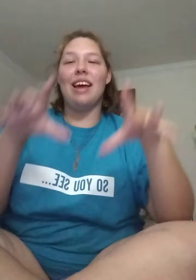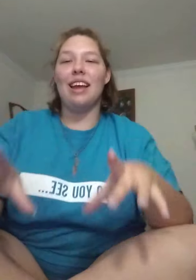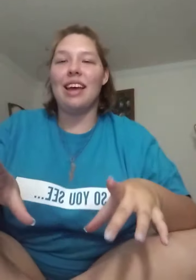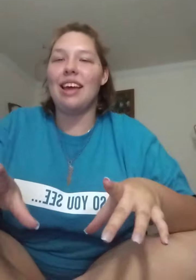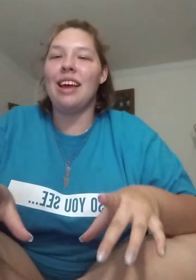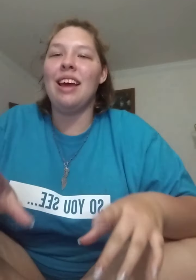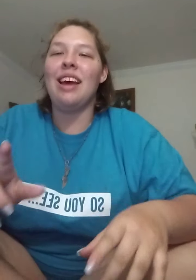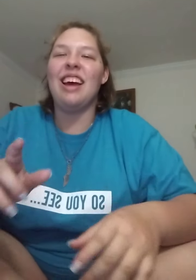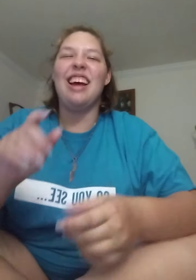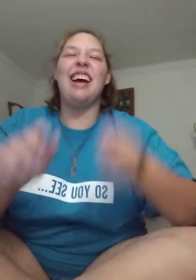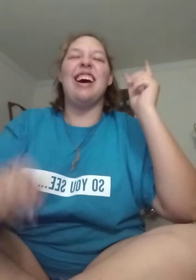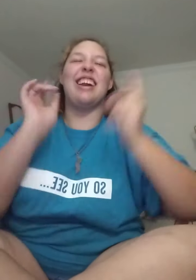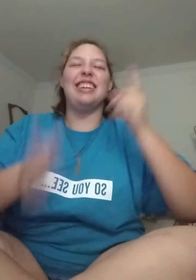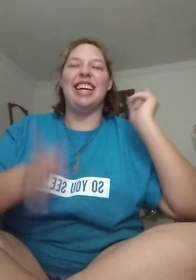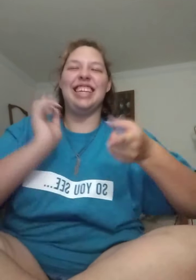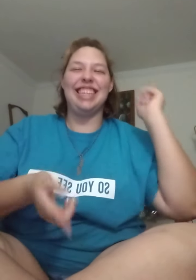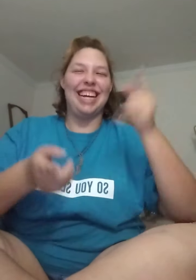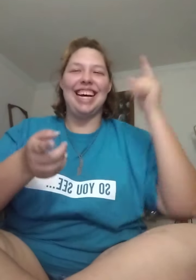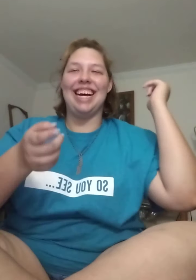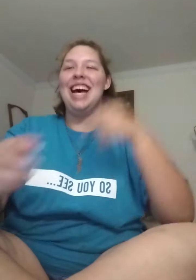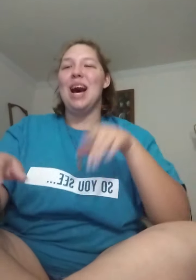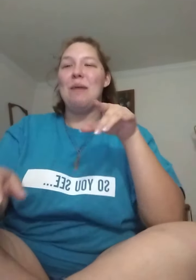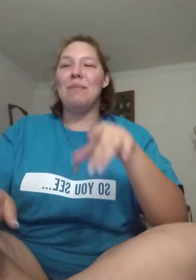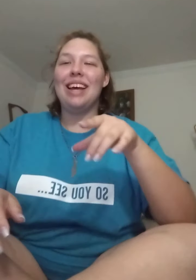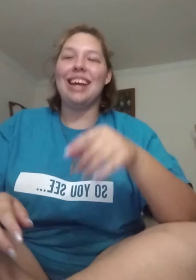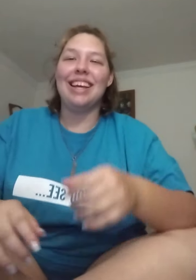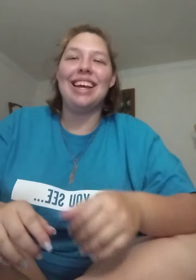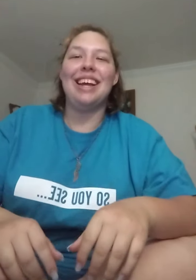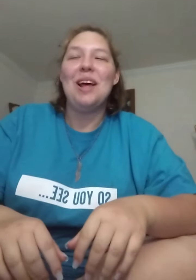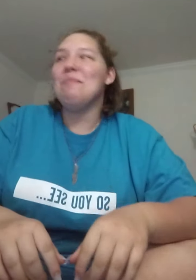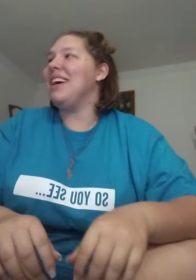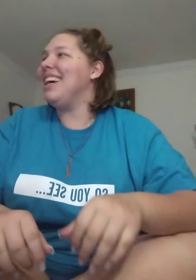Hey, yeah, la, da, da, da. I'm